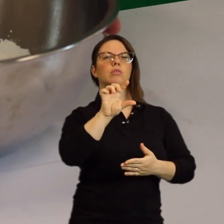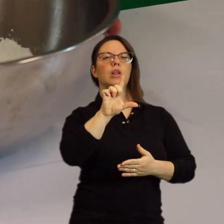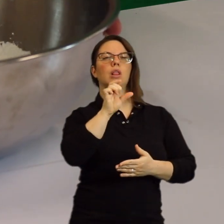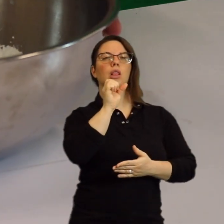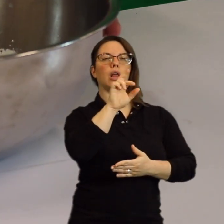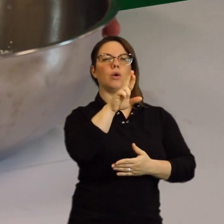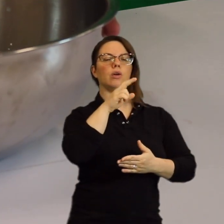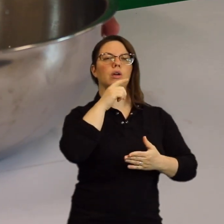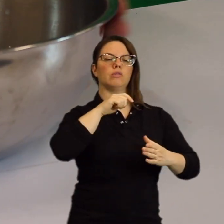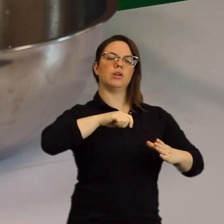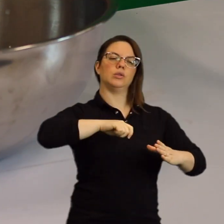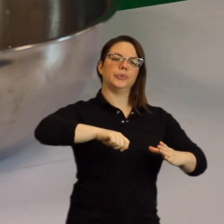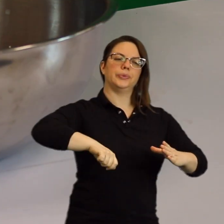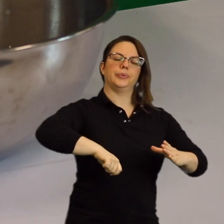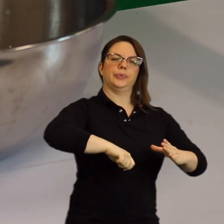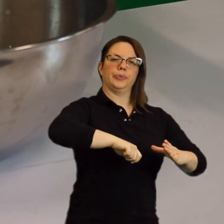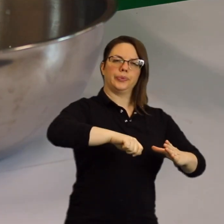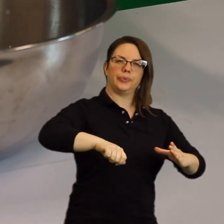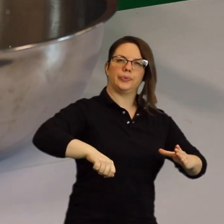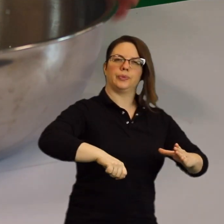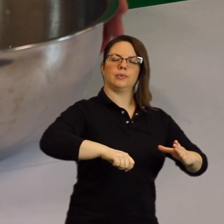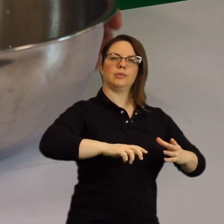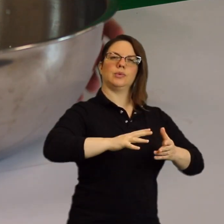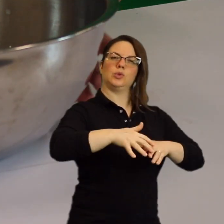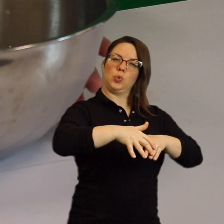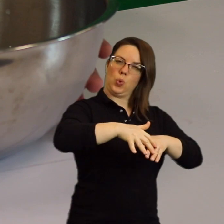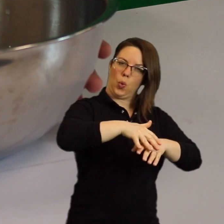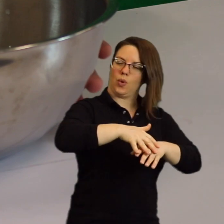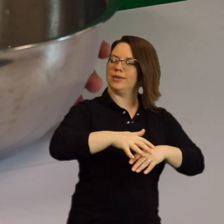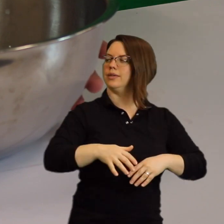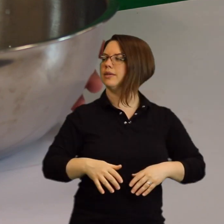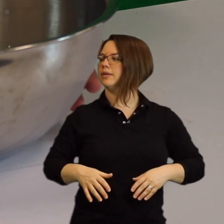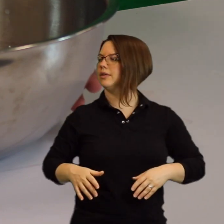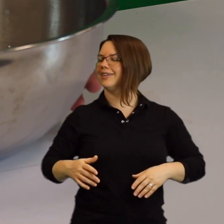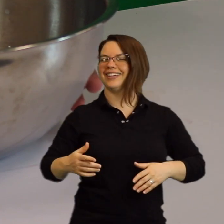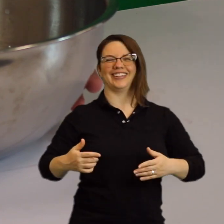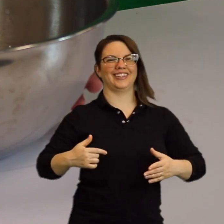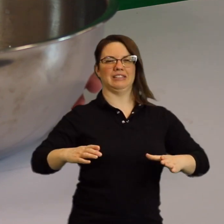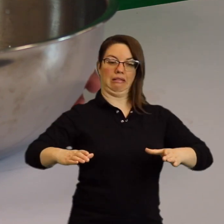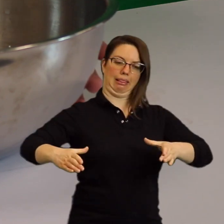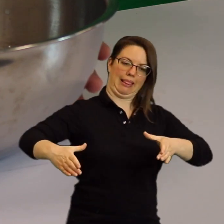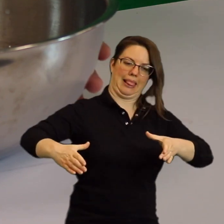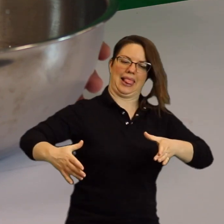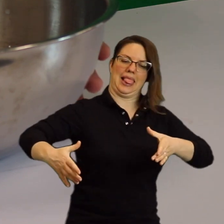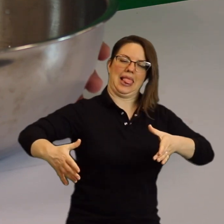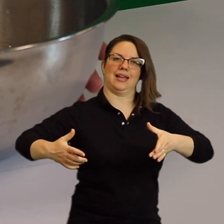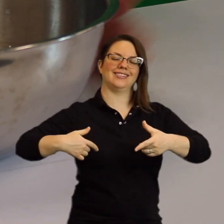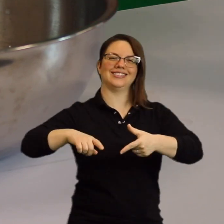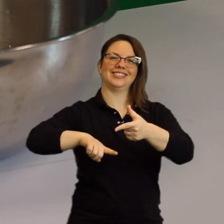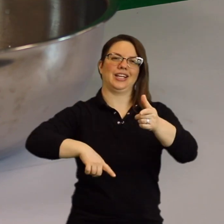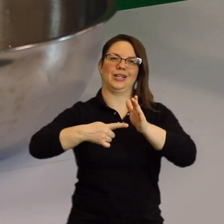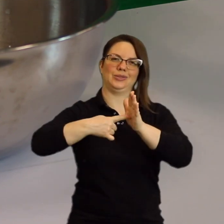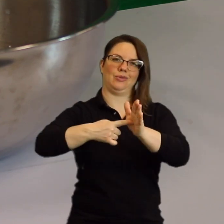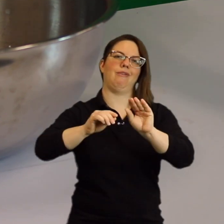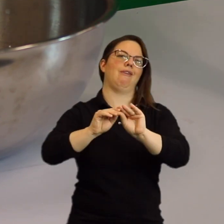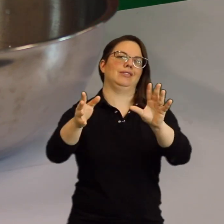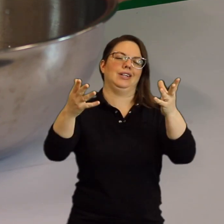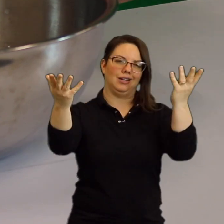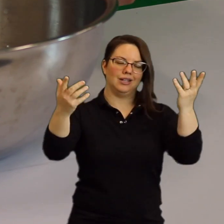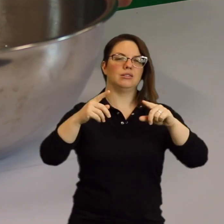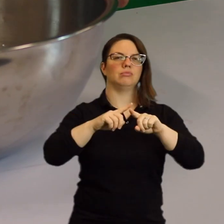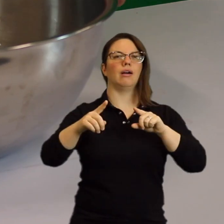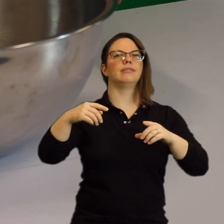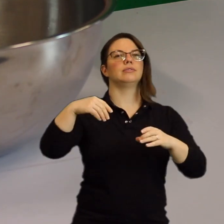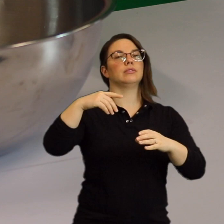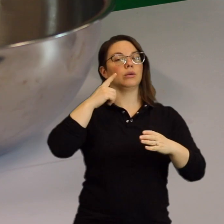this little, I can't tip it obviously, but I have the liquid in the bowl inside the bowl of